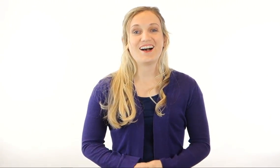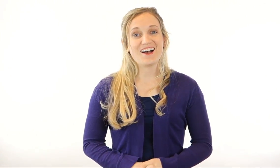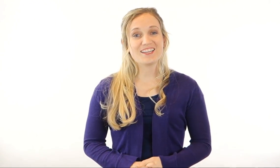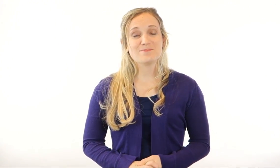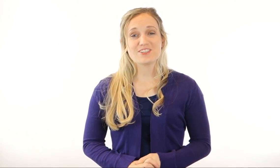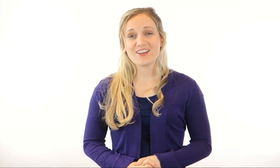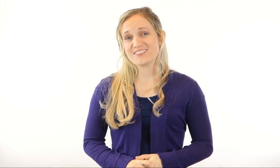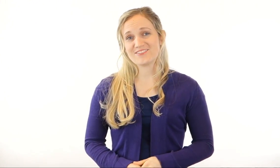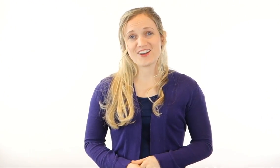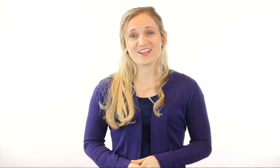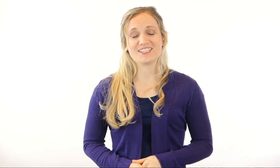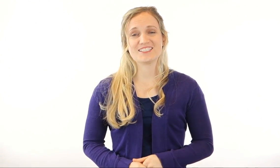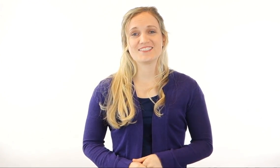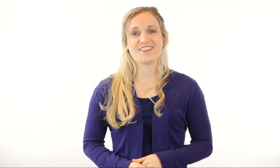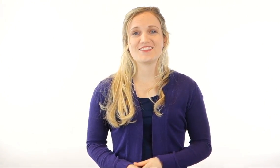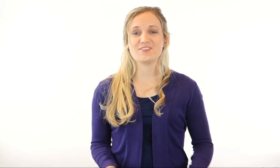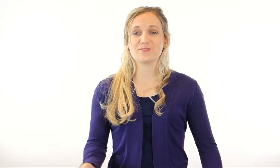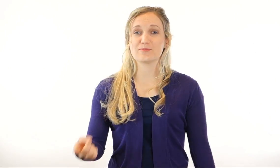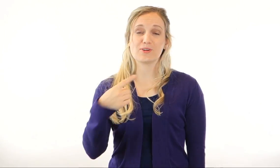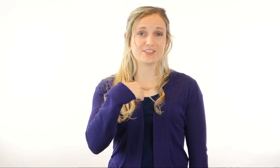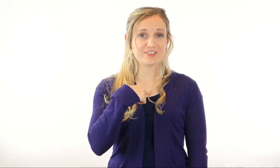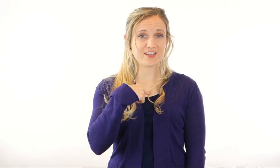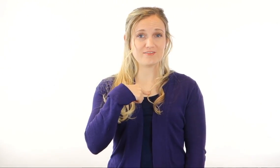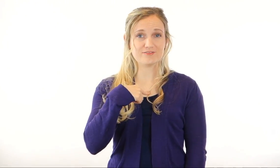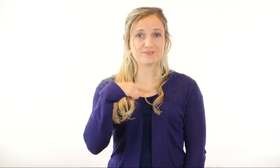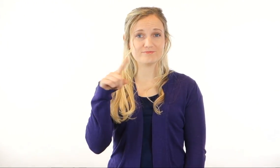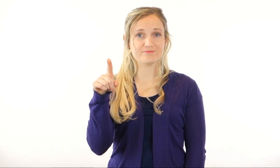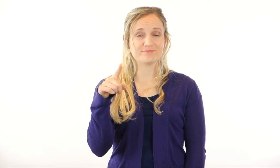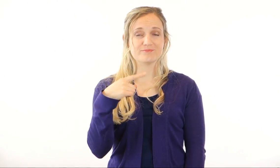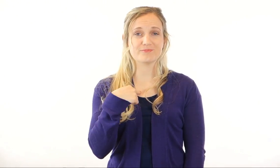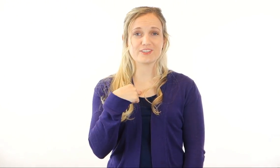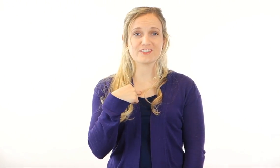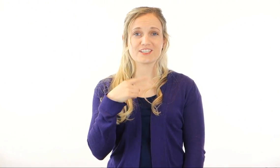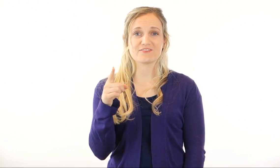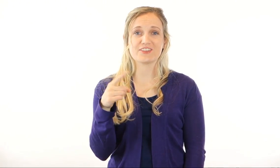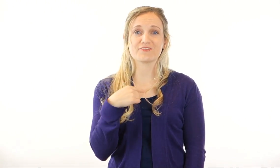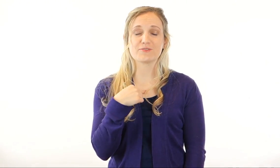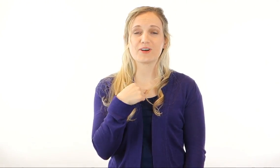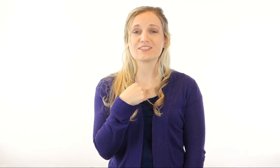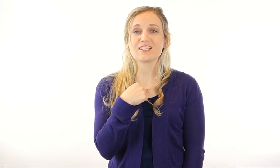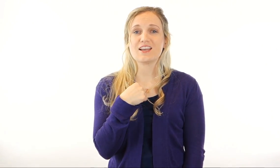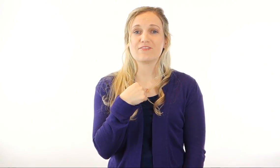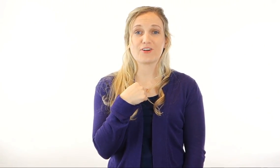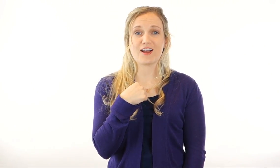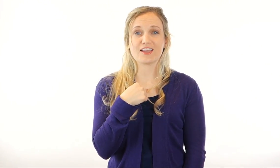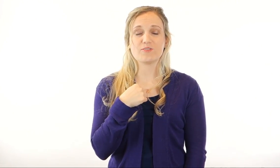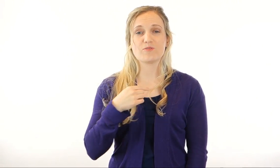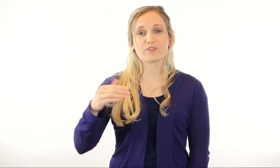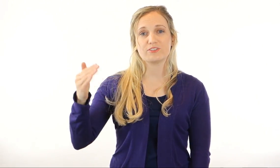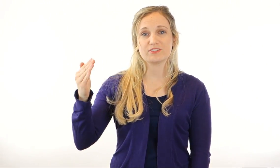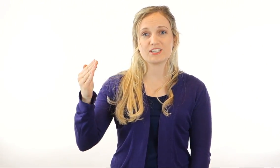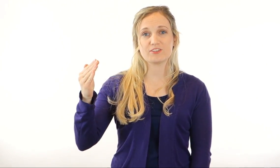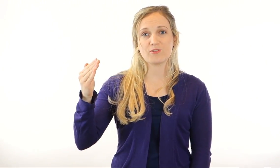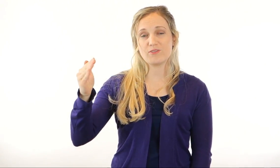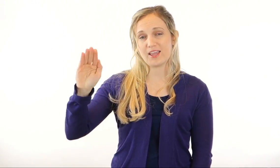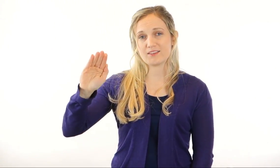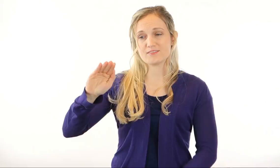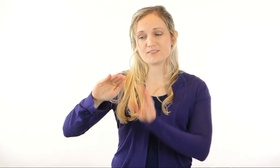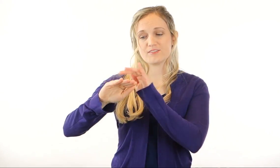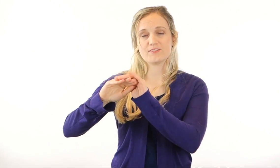I am a child of God. You can point to yourself with your index finger if you want for I, or you can take your whole hand, the